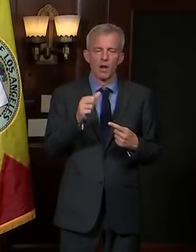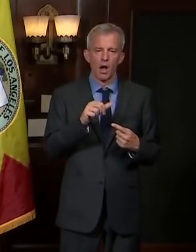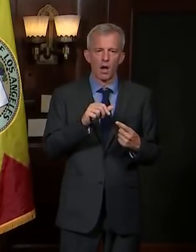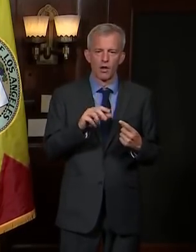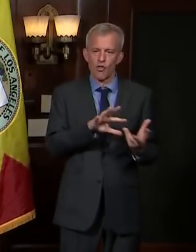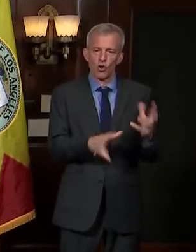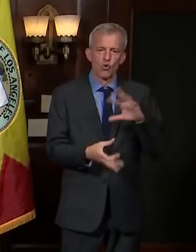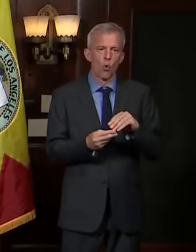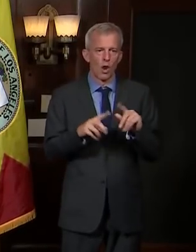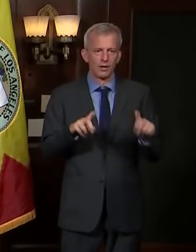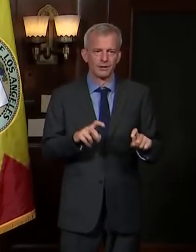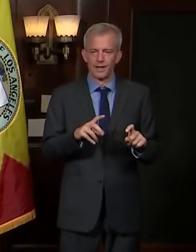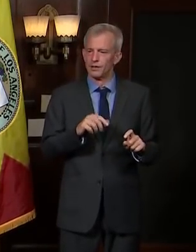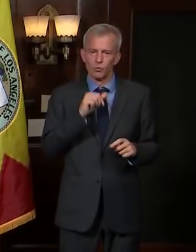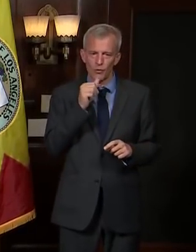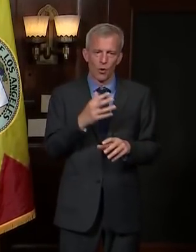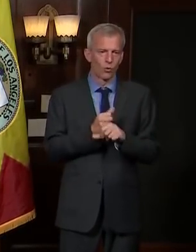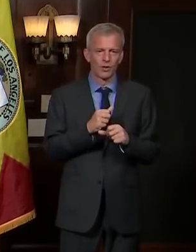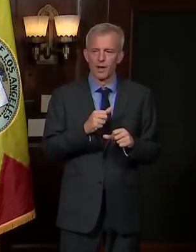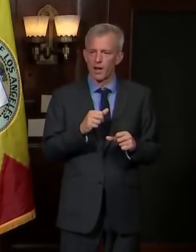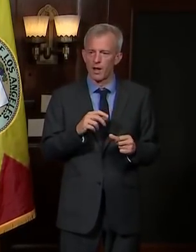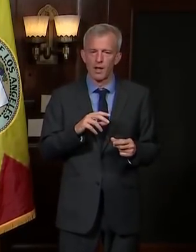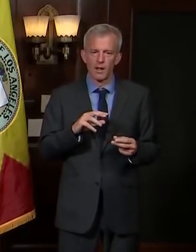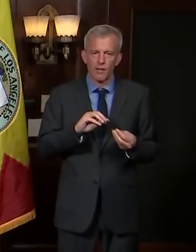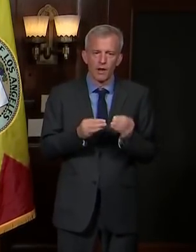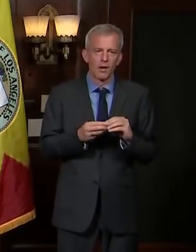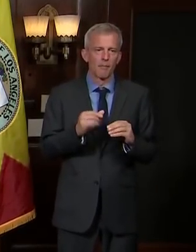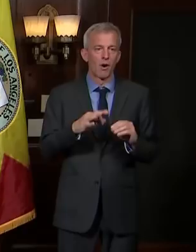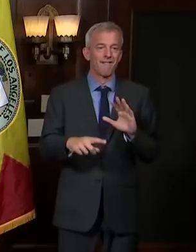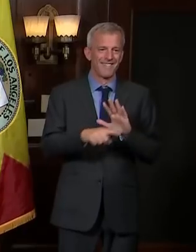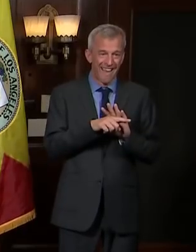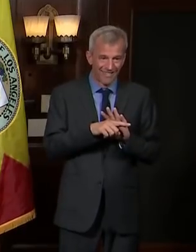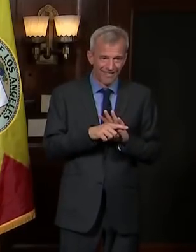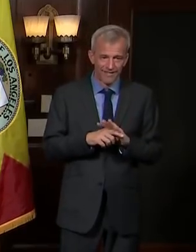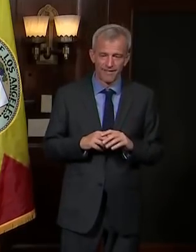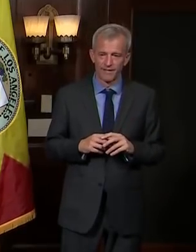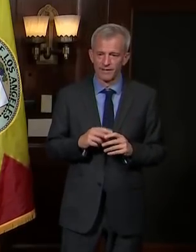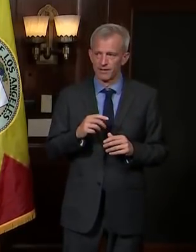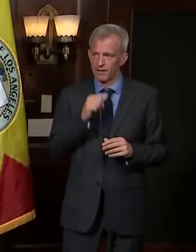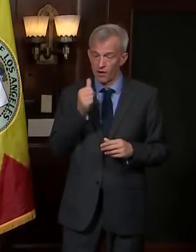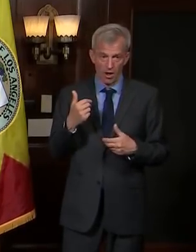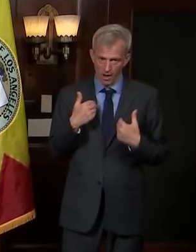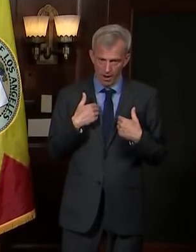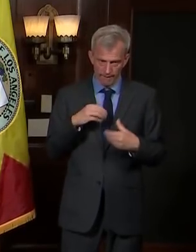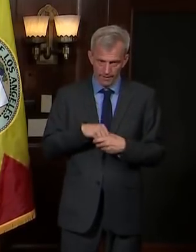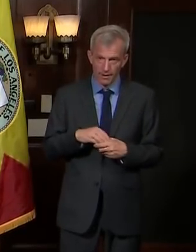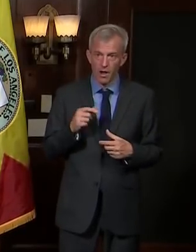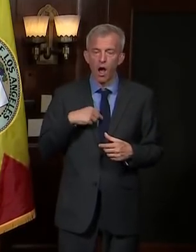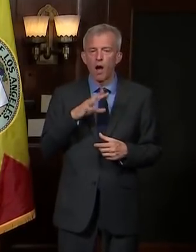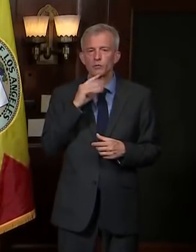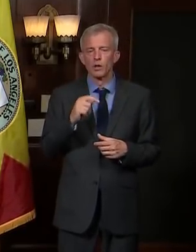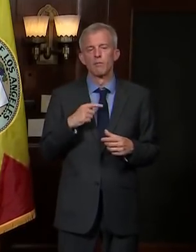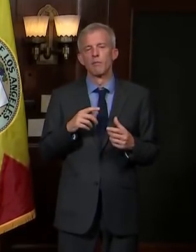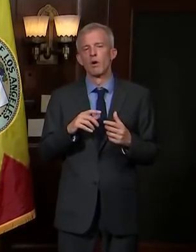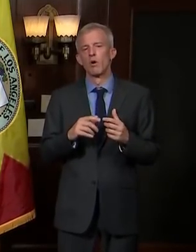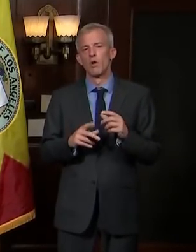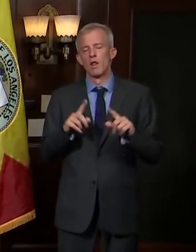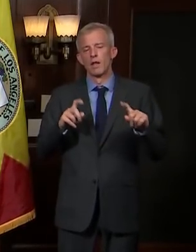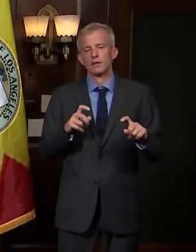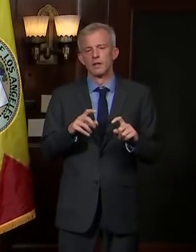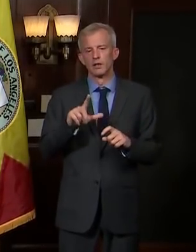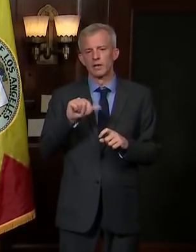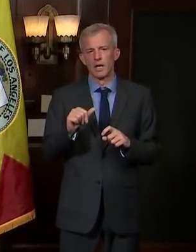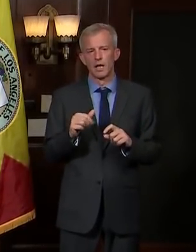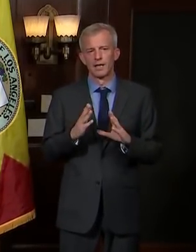refer that question to UCLA. The tests that I'm talking about are ones that the city of LA is running, and now starting today,